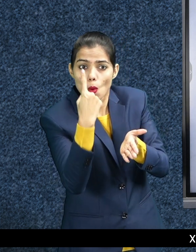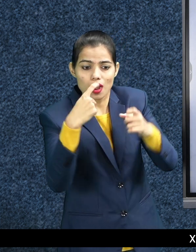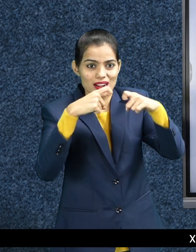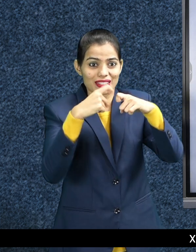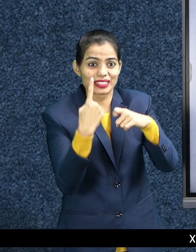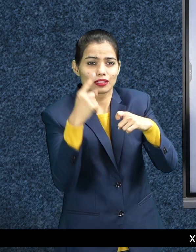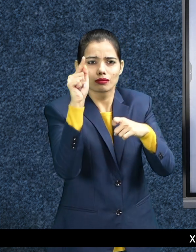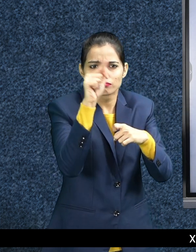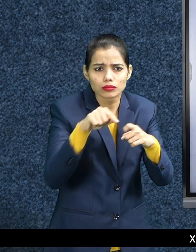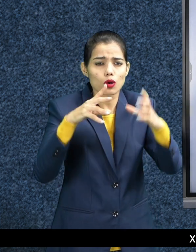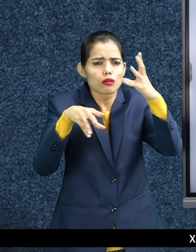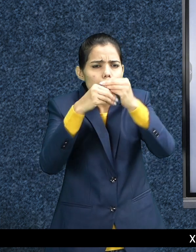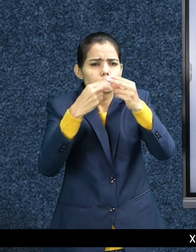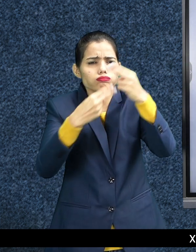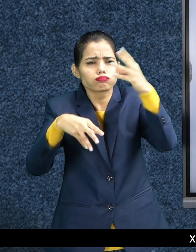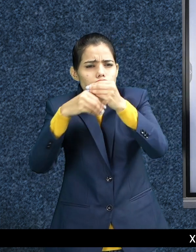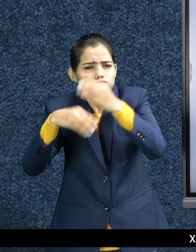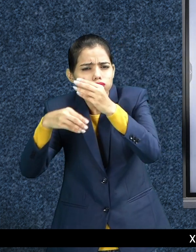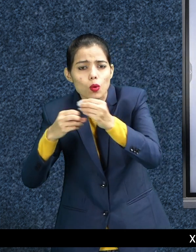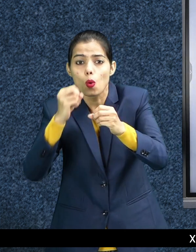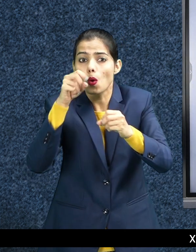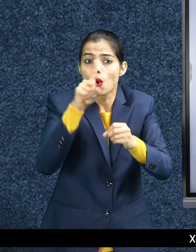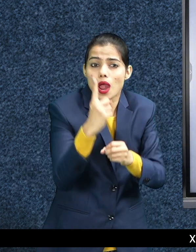I is equal to 1 to n xi by n.